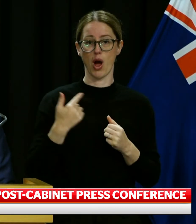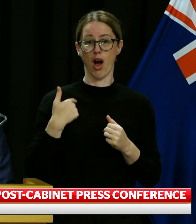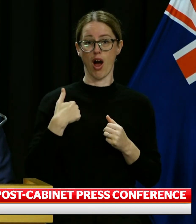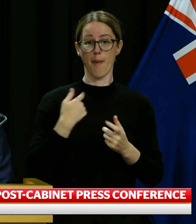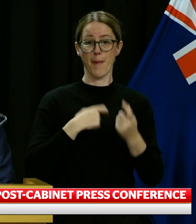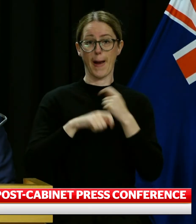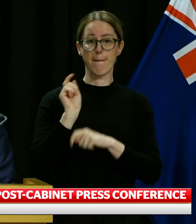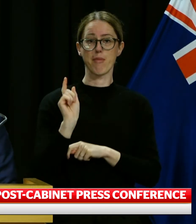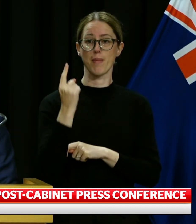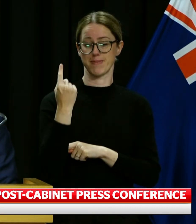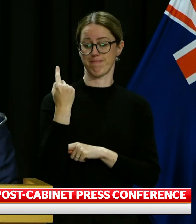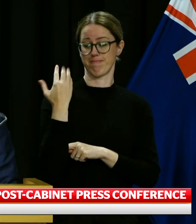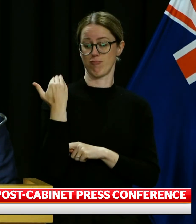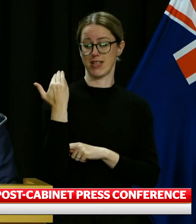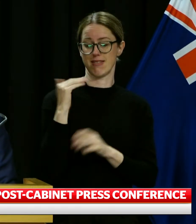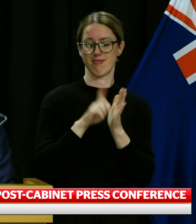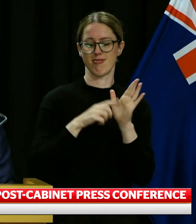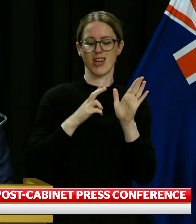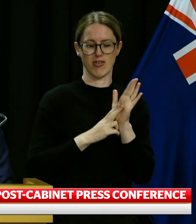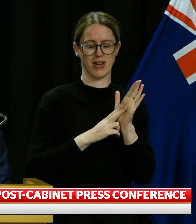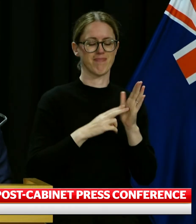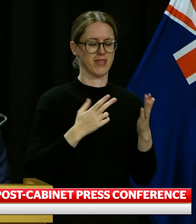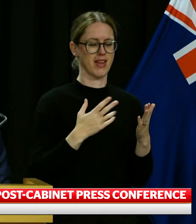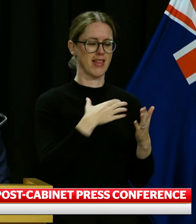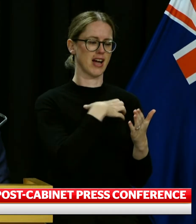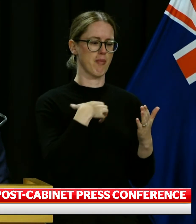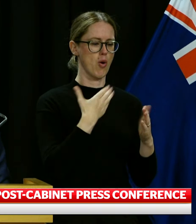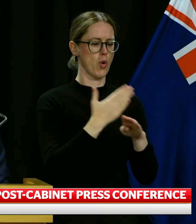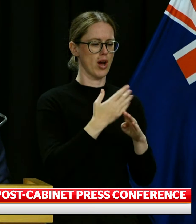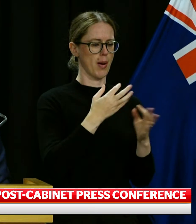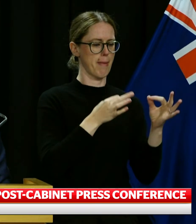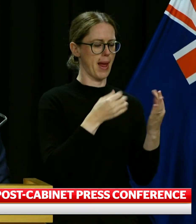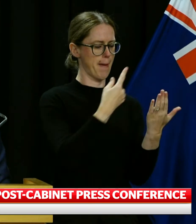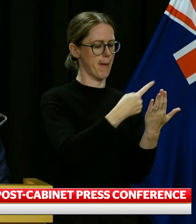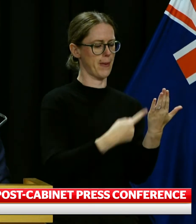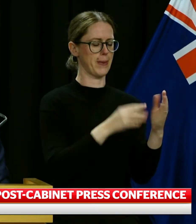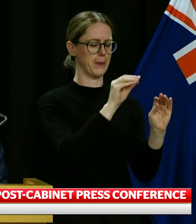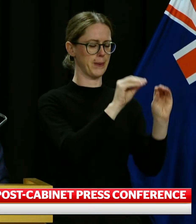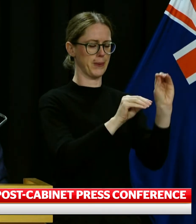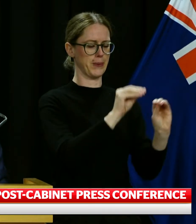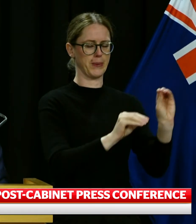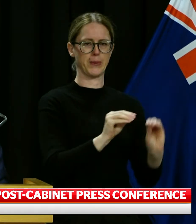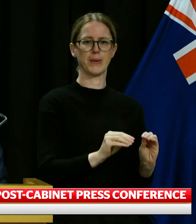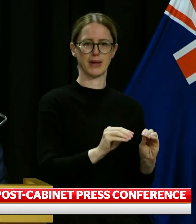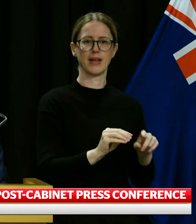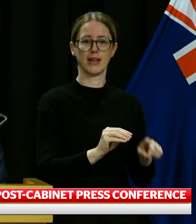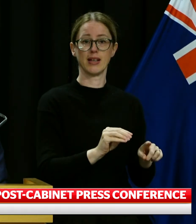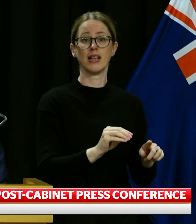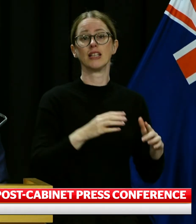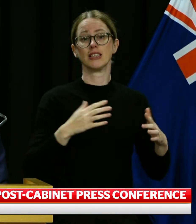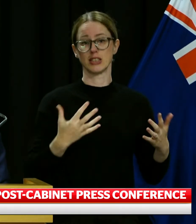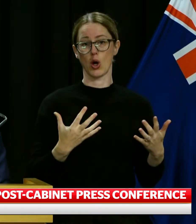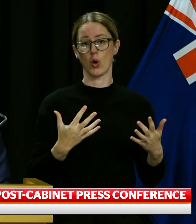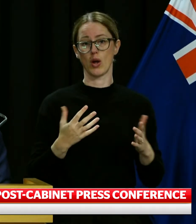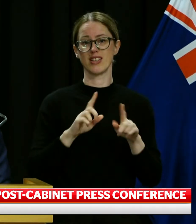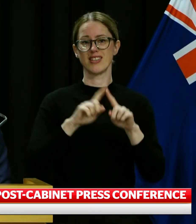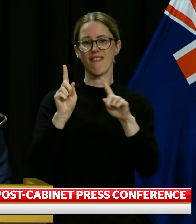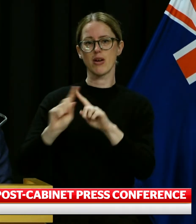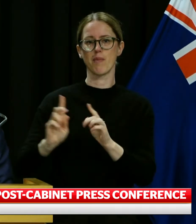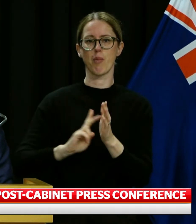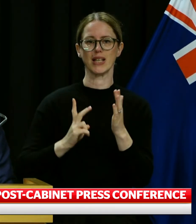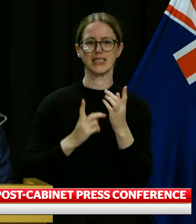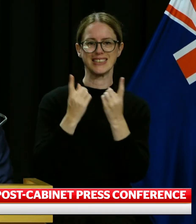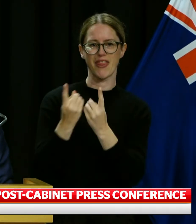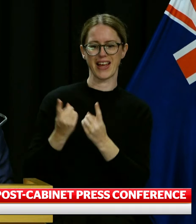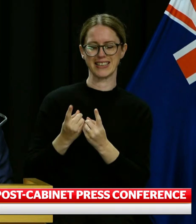in January, I have been working to reset the government's work programme. Over that time, we have reduced the number of policies and